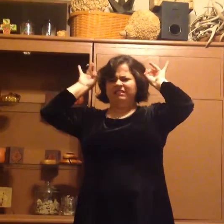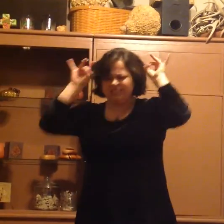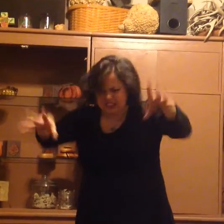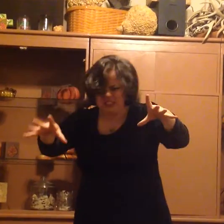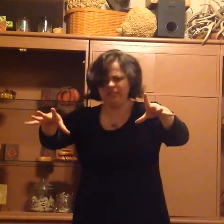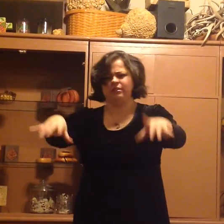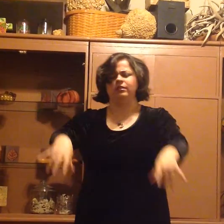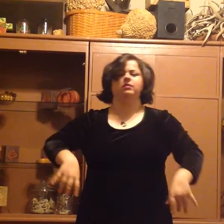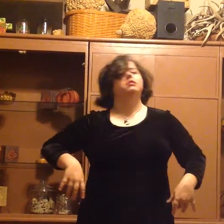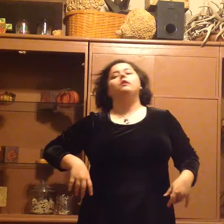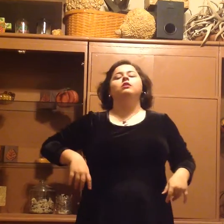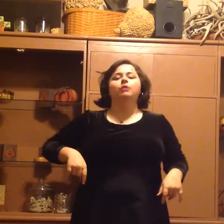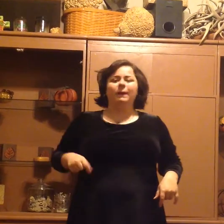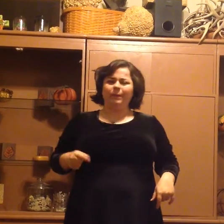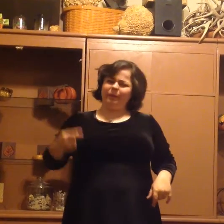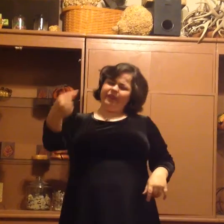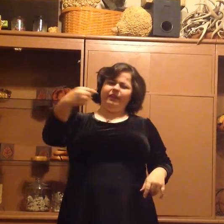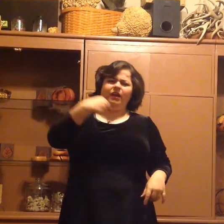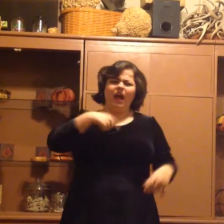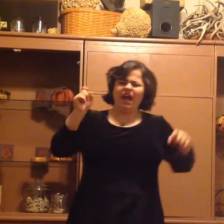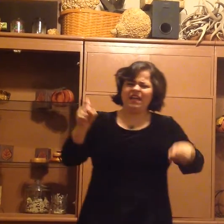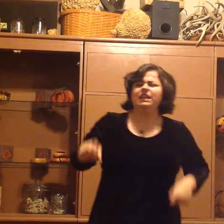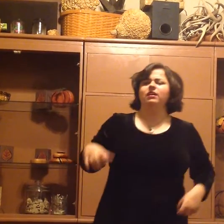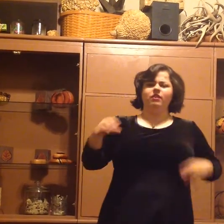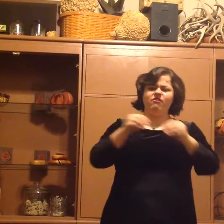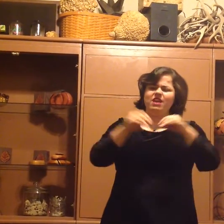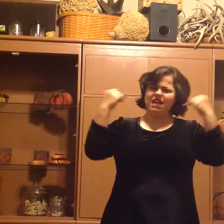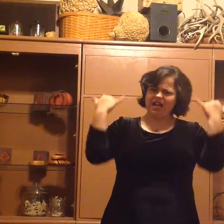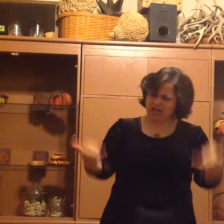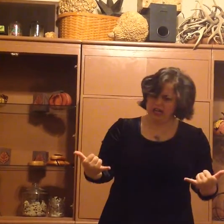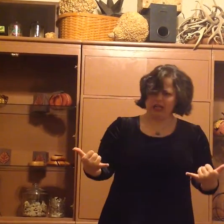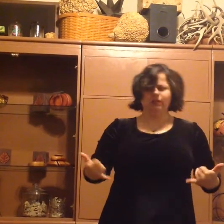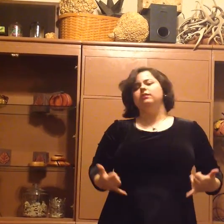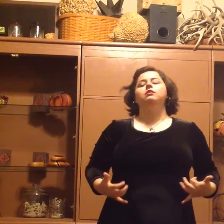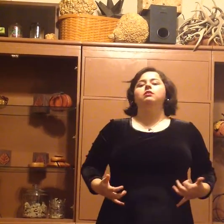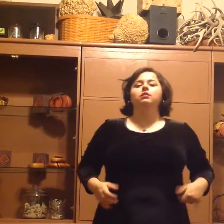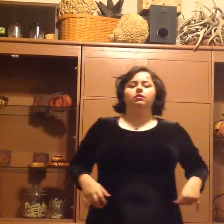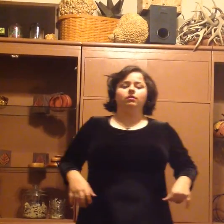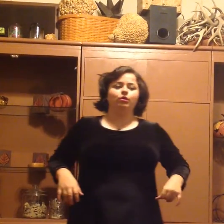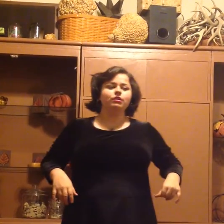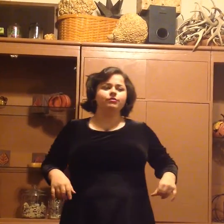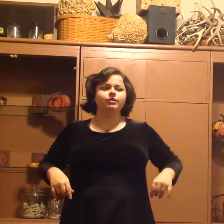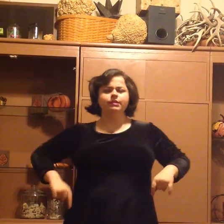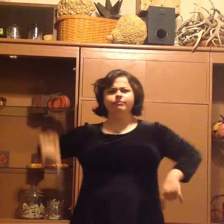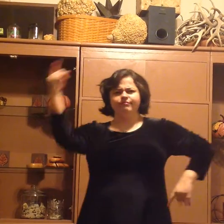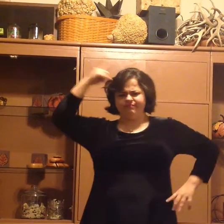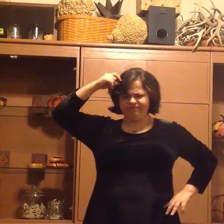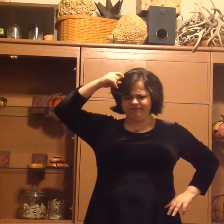was terrible. Something must be done right away, he said to himself. He scratched his head